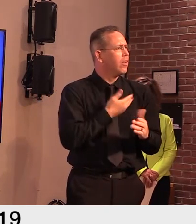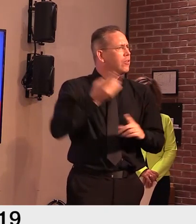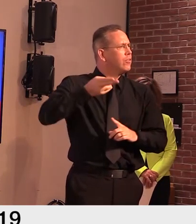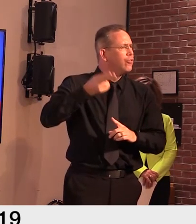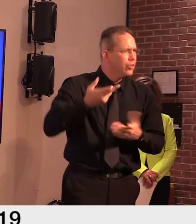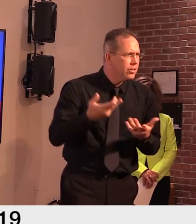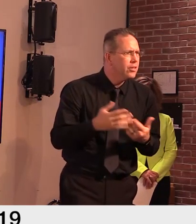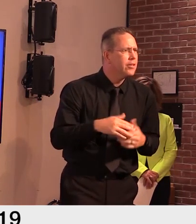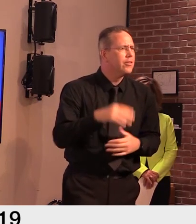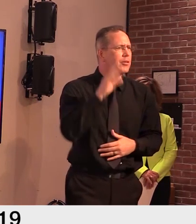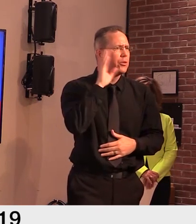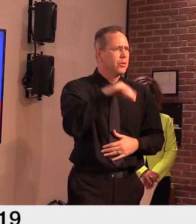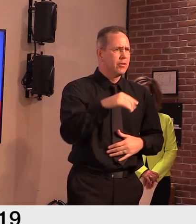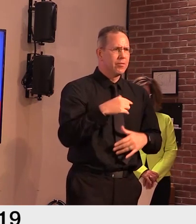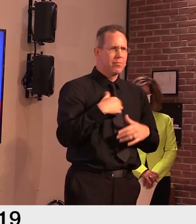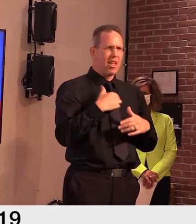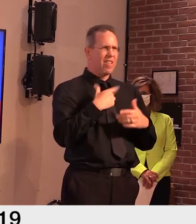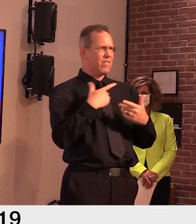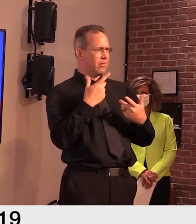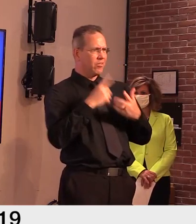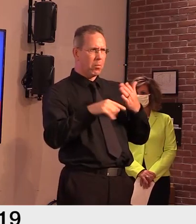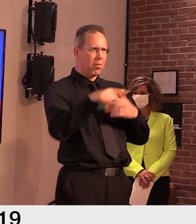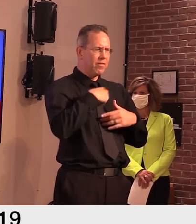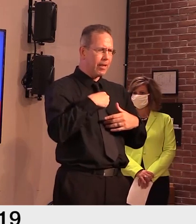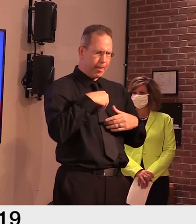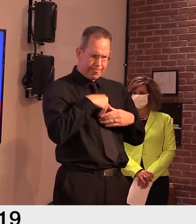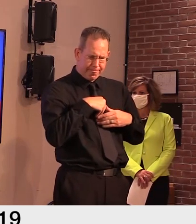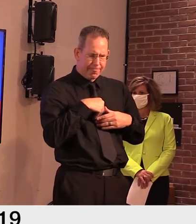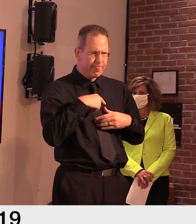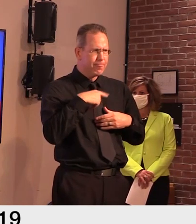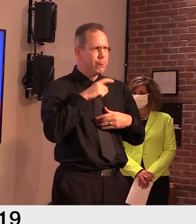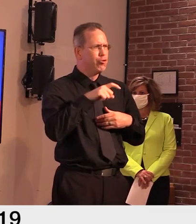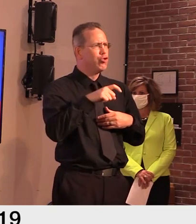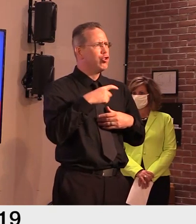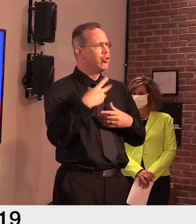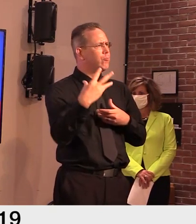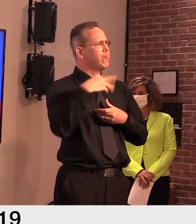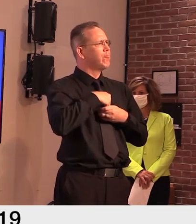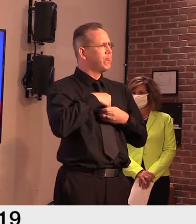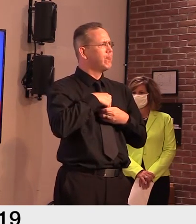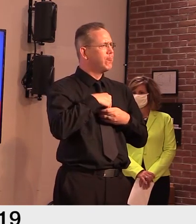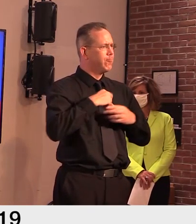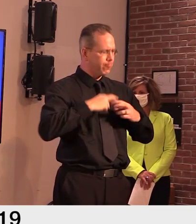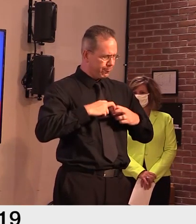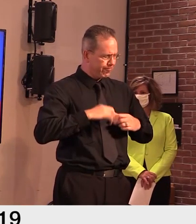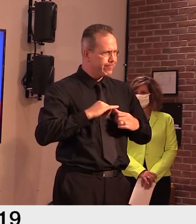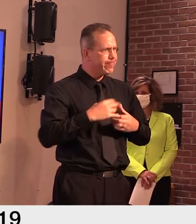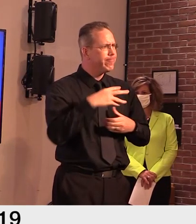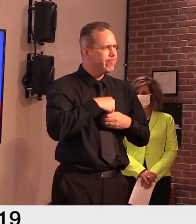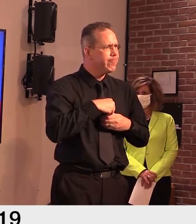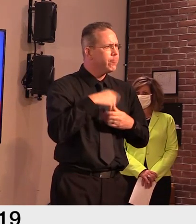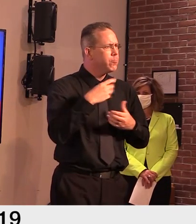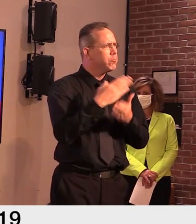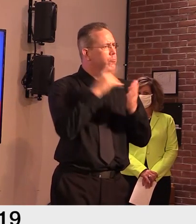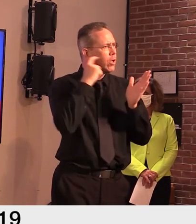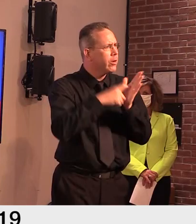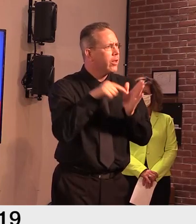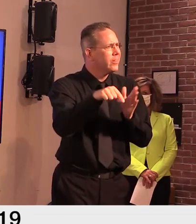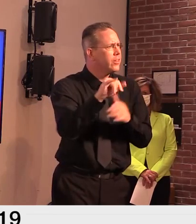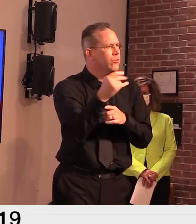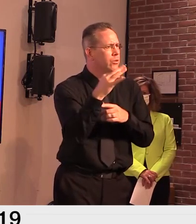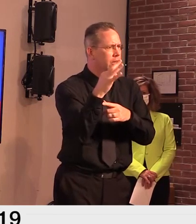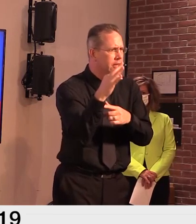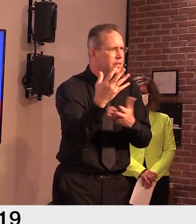calendar. And the fact is, this says a lot about how much more work we need to do to have a better understanding of